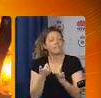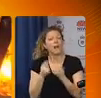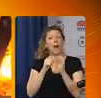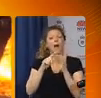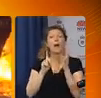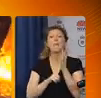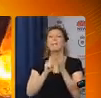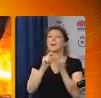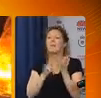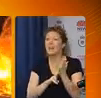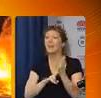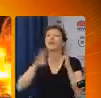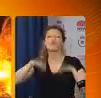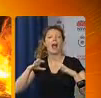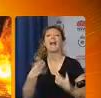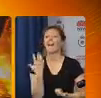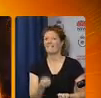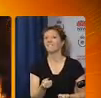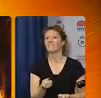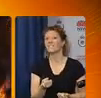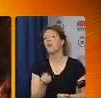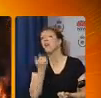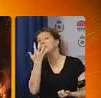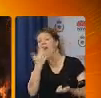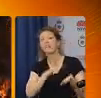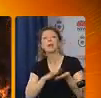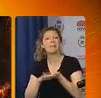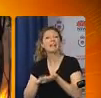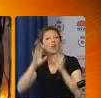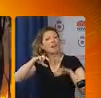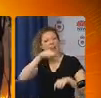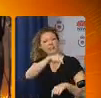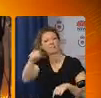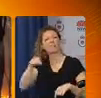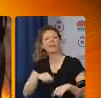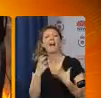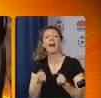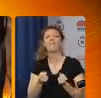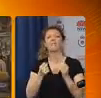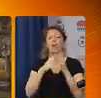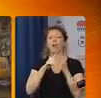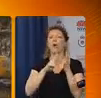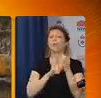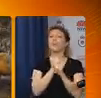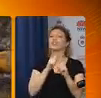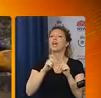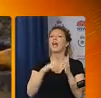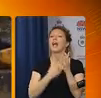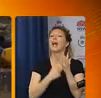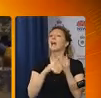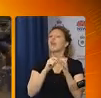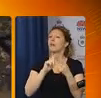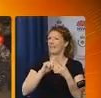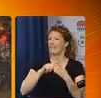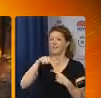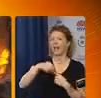reports of the rainfall being up to that 5 mils or so down around the Wingecarribee fireground. Whilst